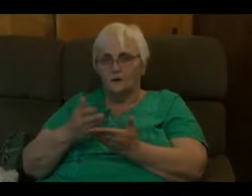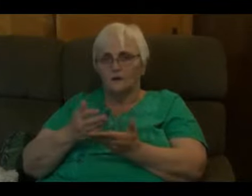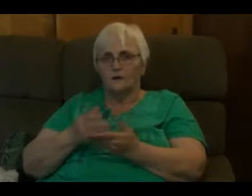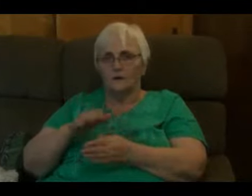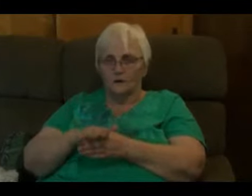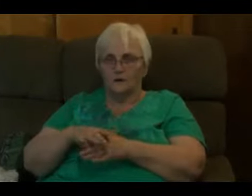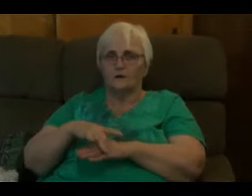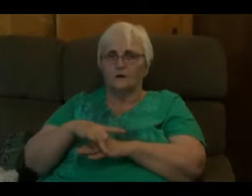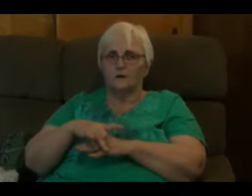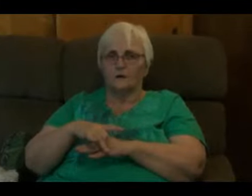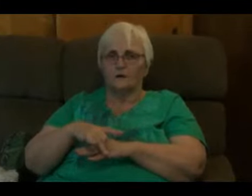You know,